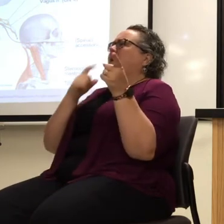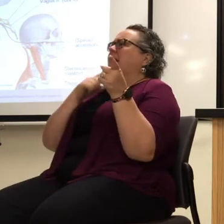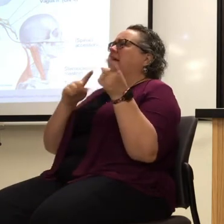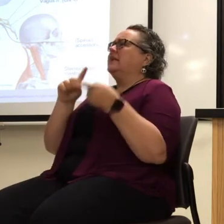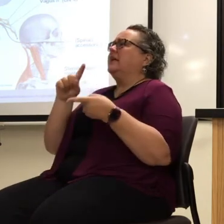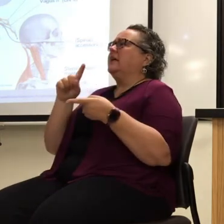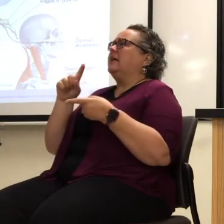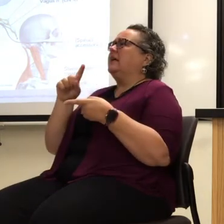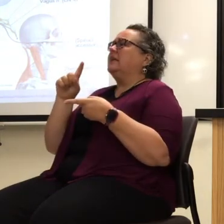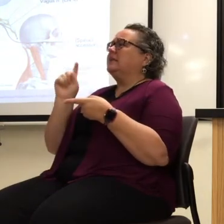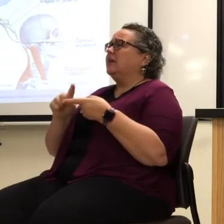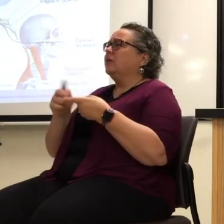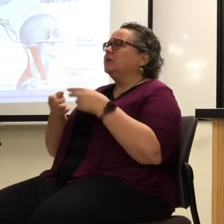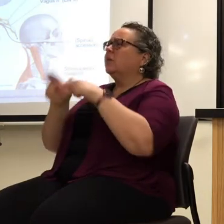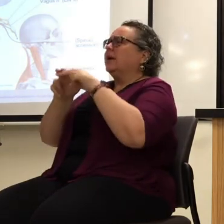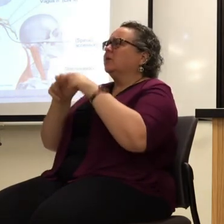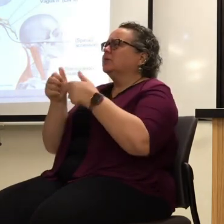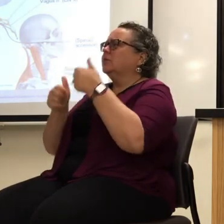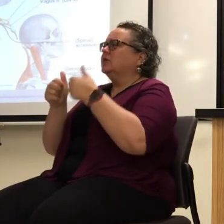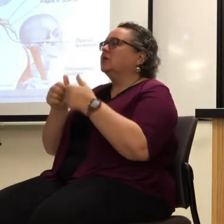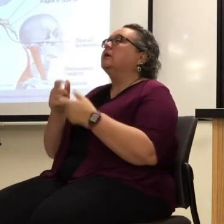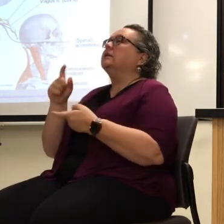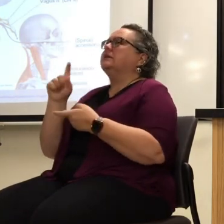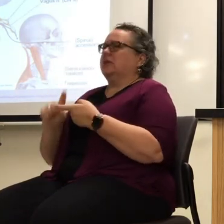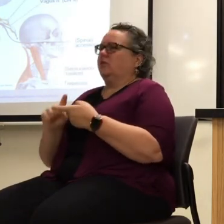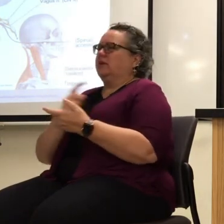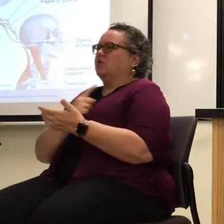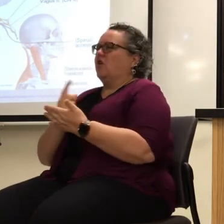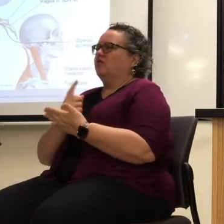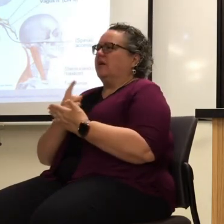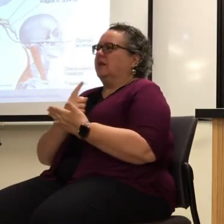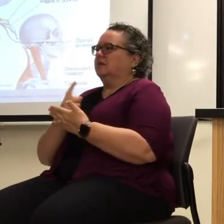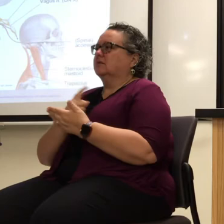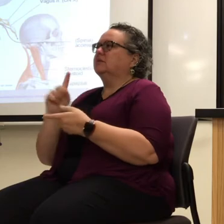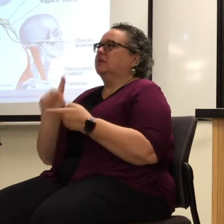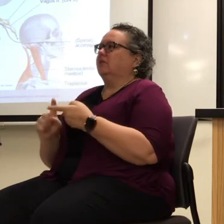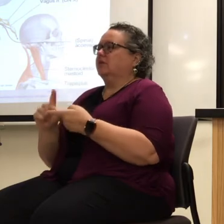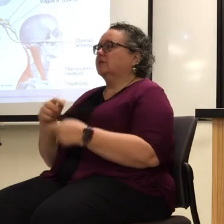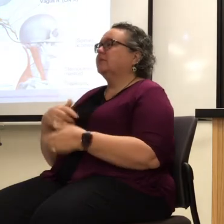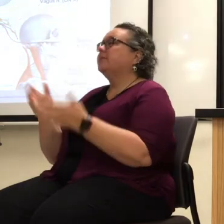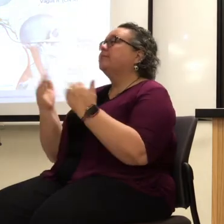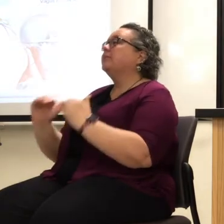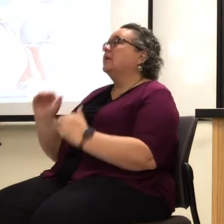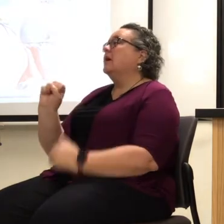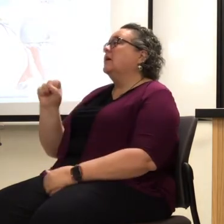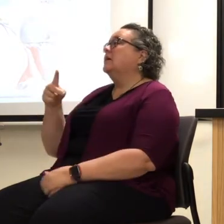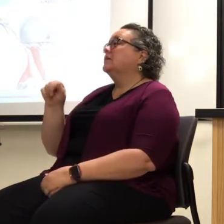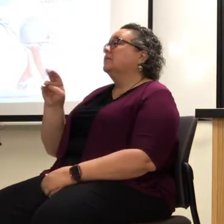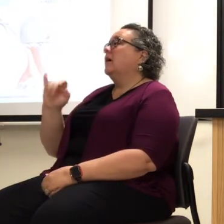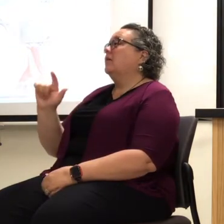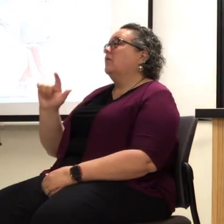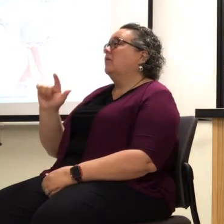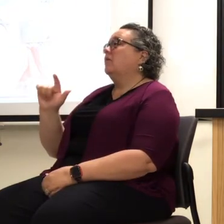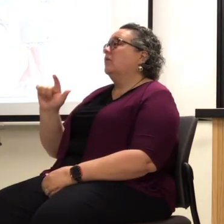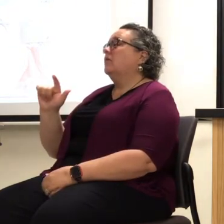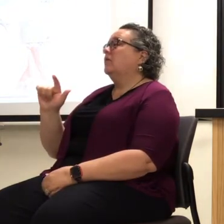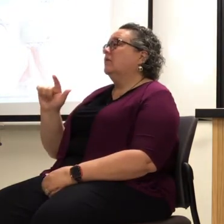So is it decrease or increase heart rate? Oh, it decreases heart rate. Yes. The spinal accessory nerve has access